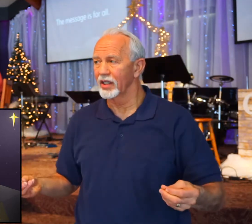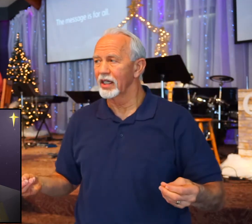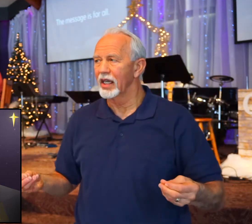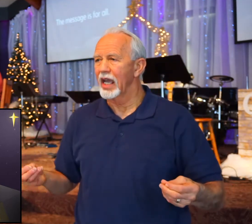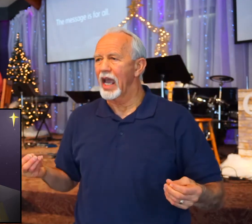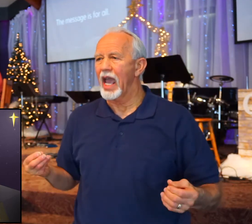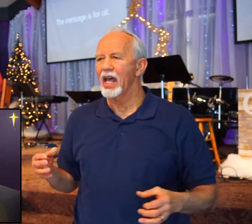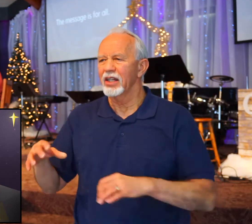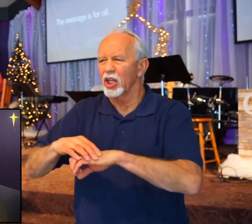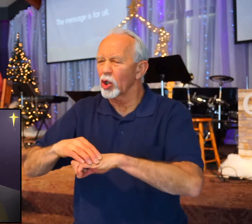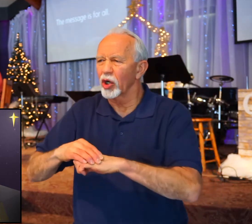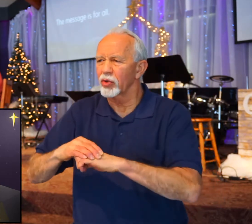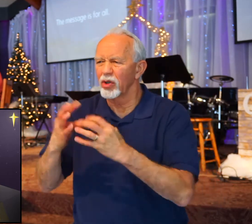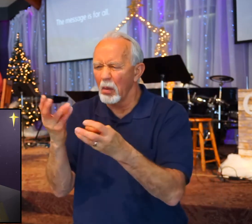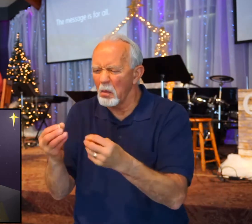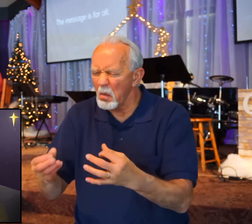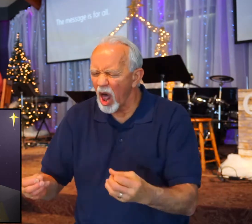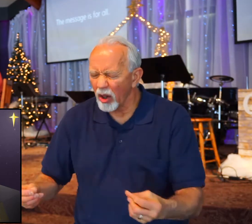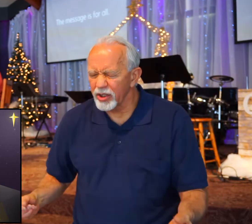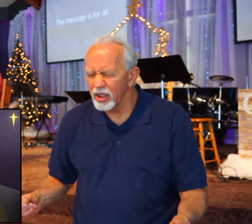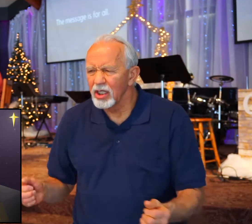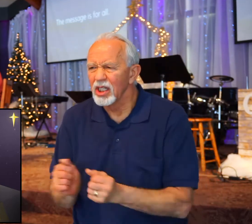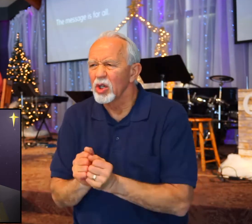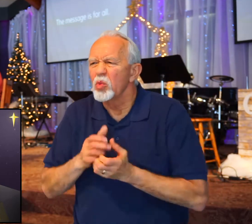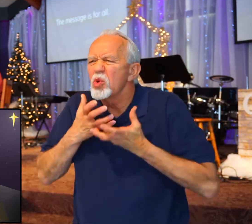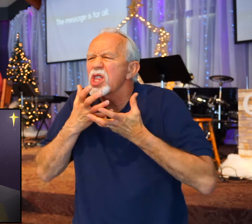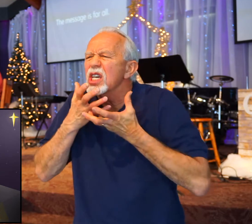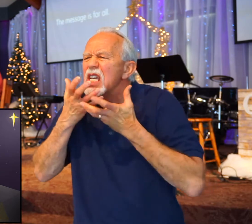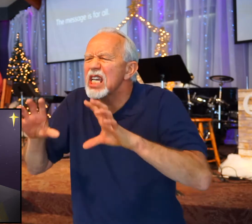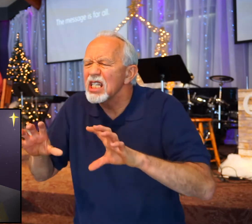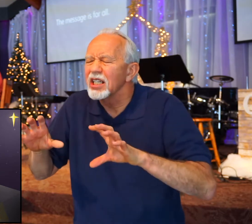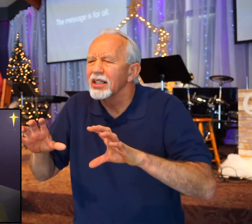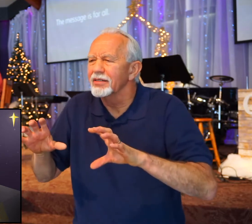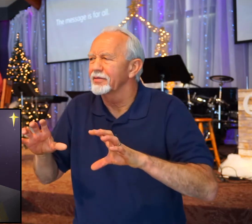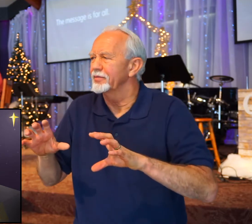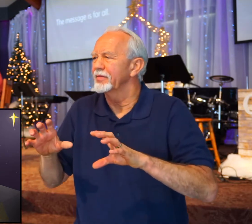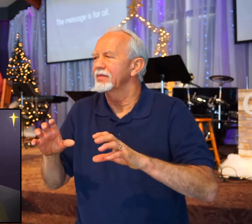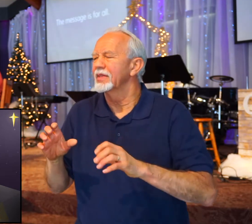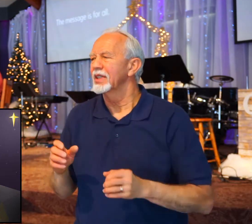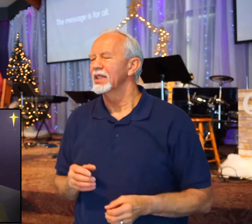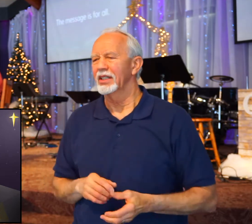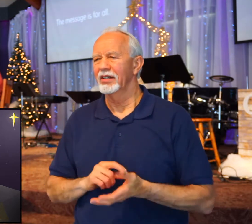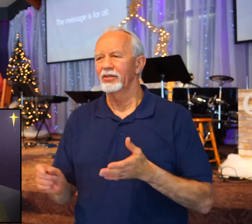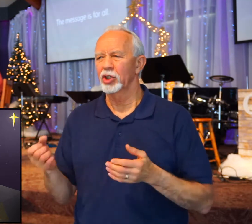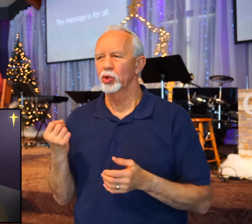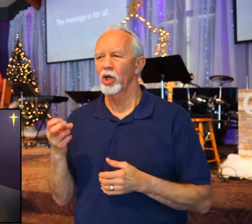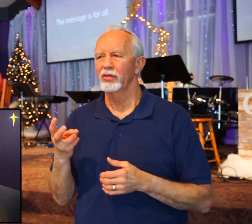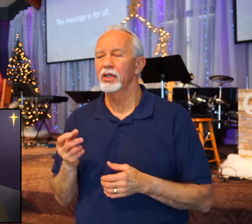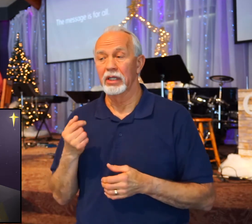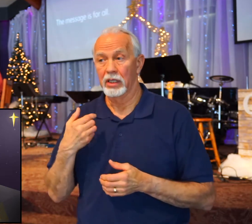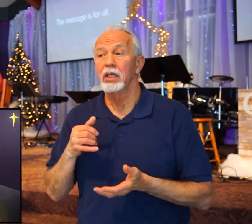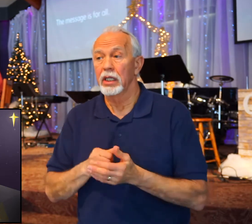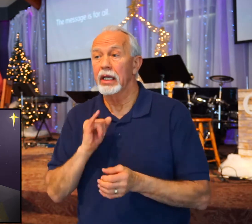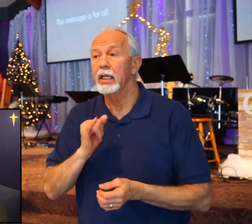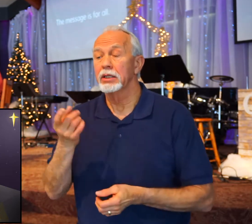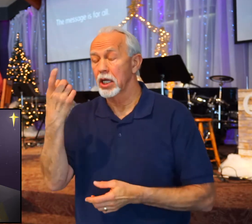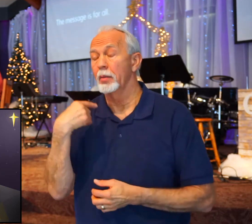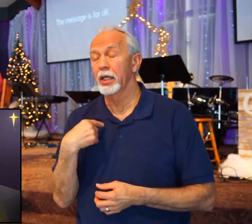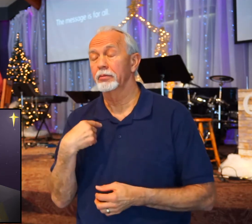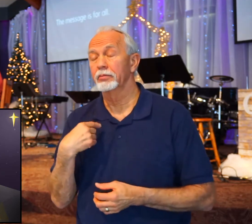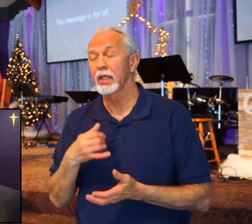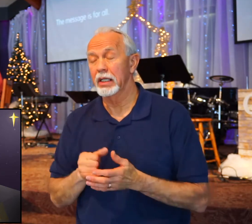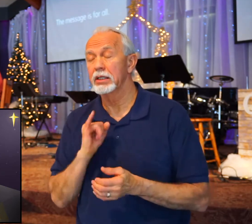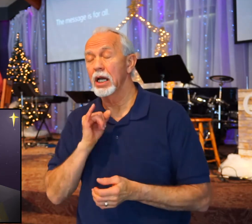the elements will melt with heat. That's verse 12 of chapter 3. It's coming. It's